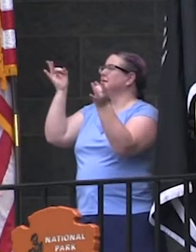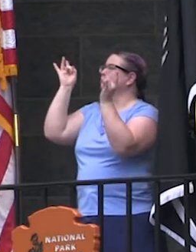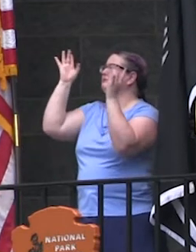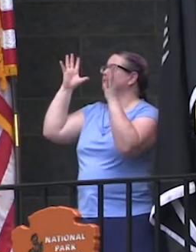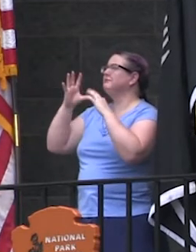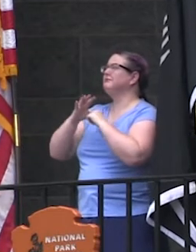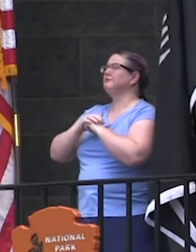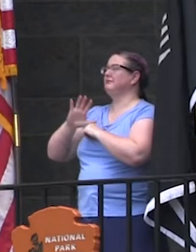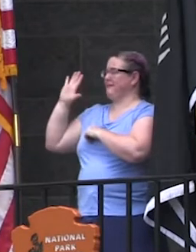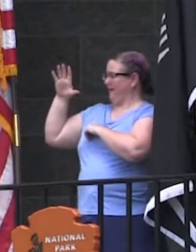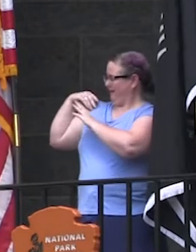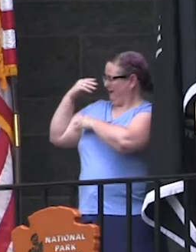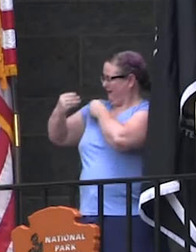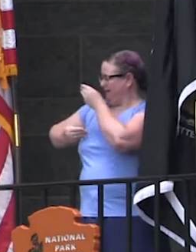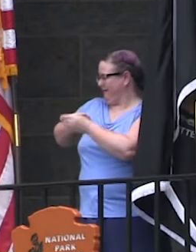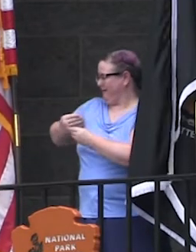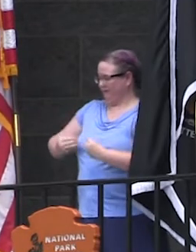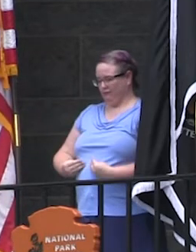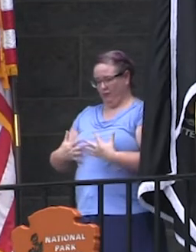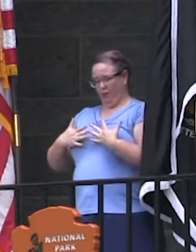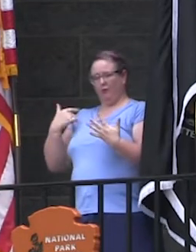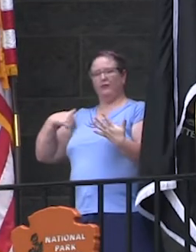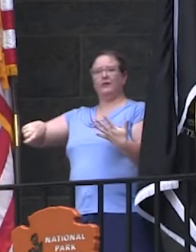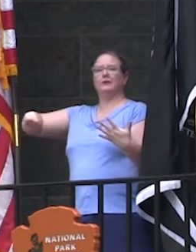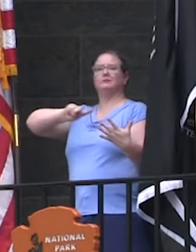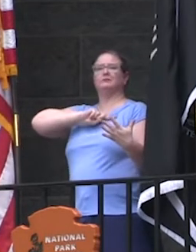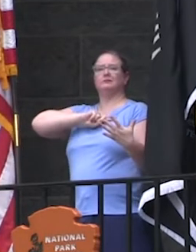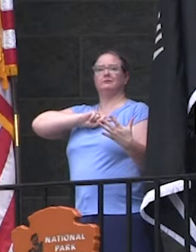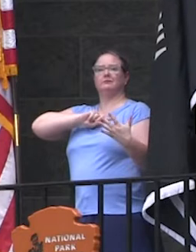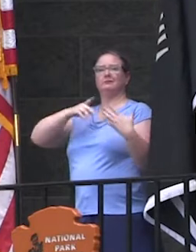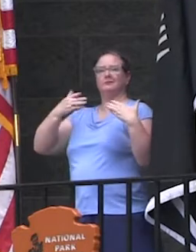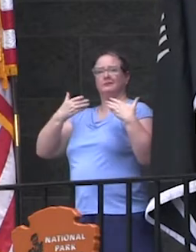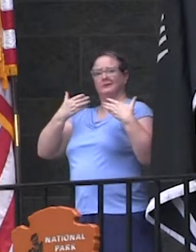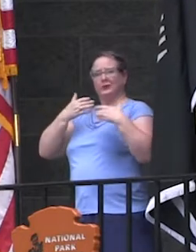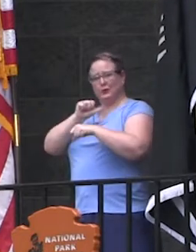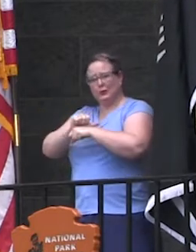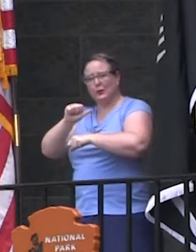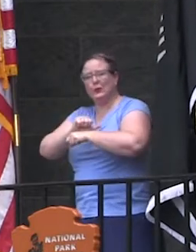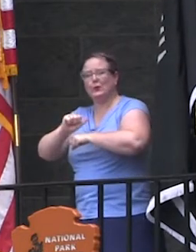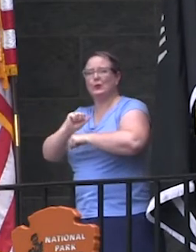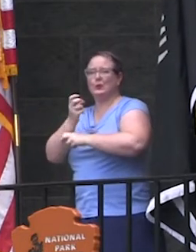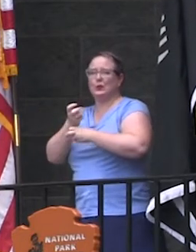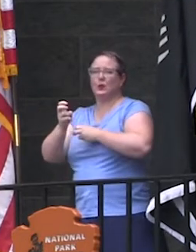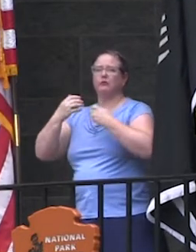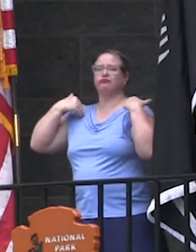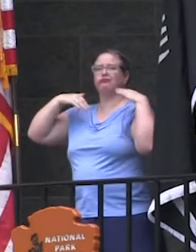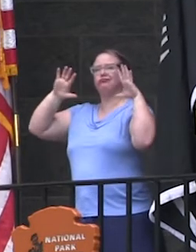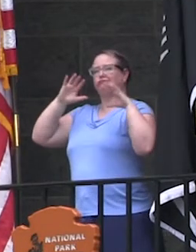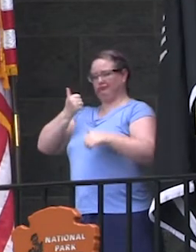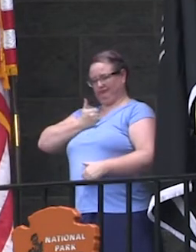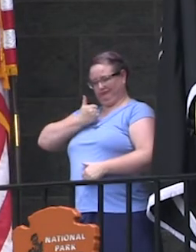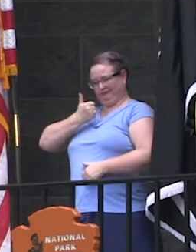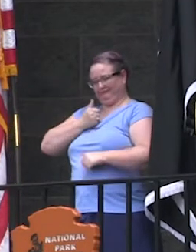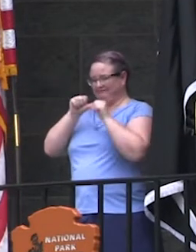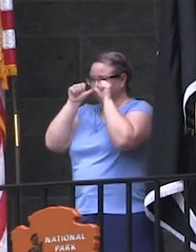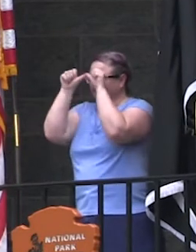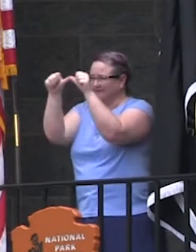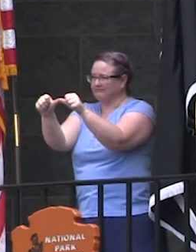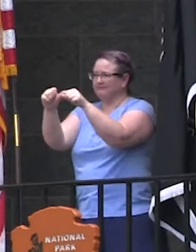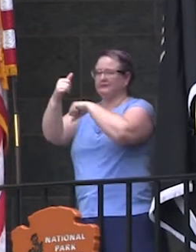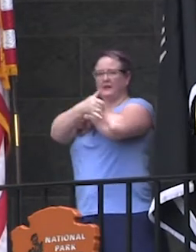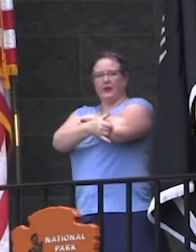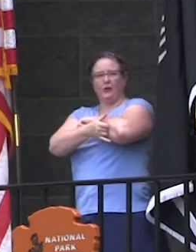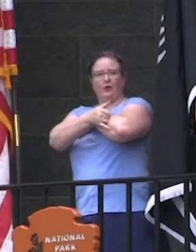their legacy motivate us all to give of ourselves for the welfare and continuance of our republic